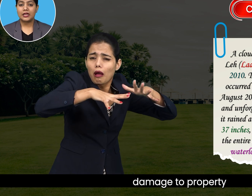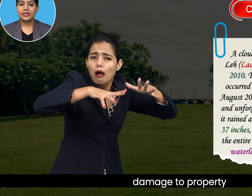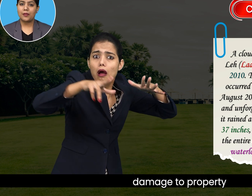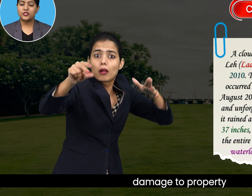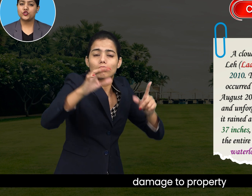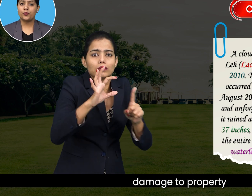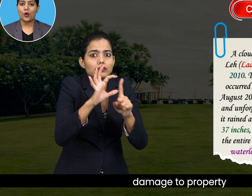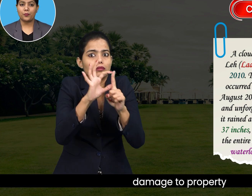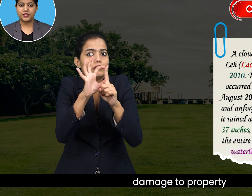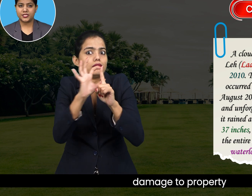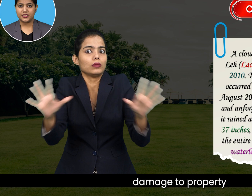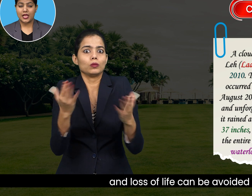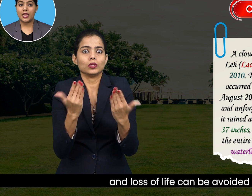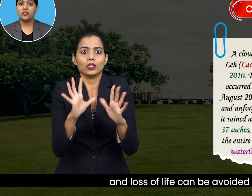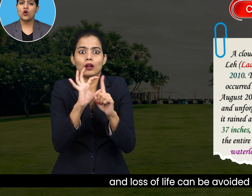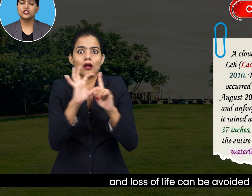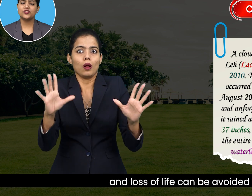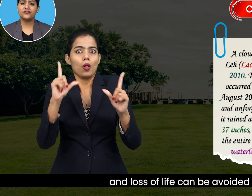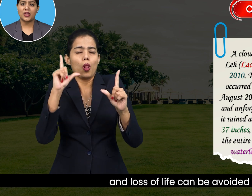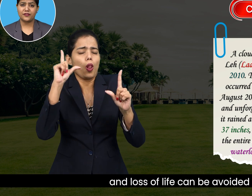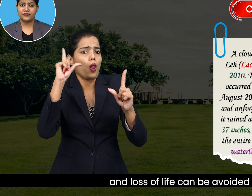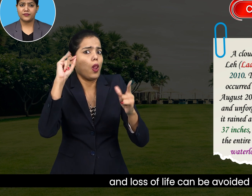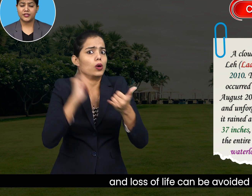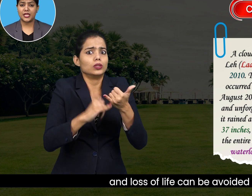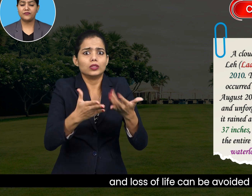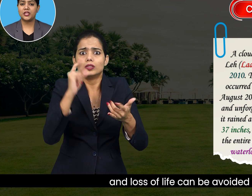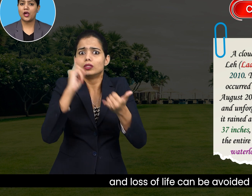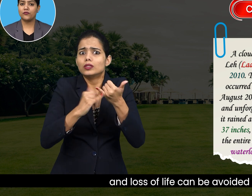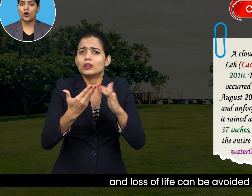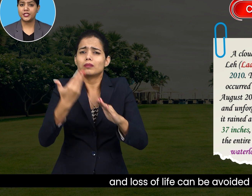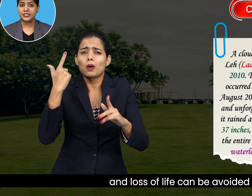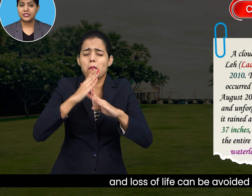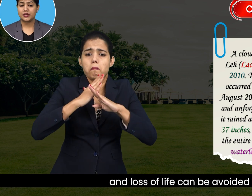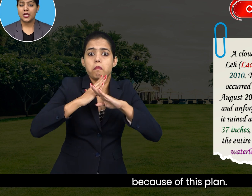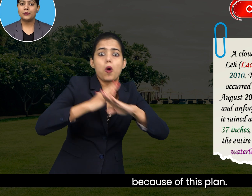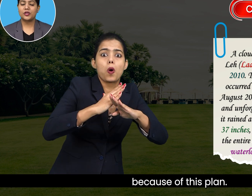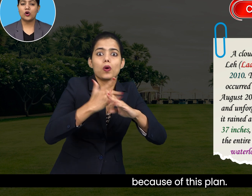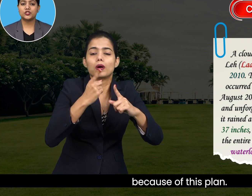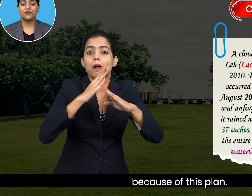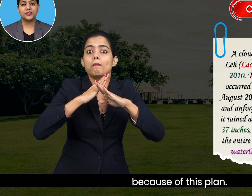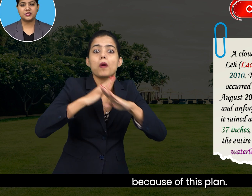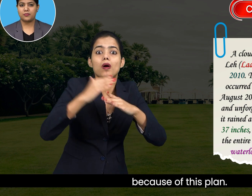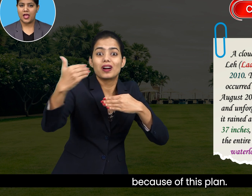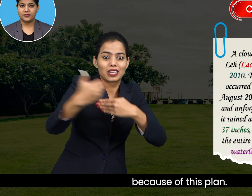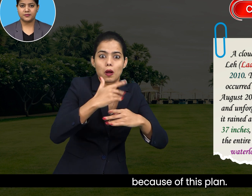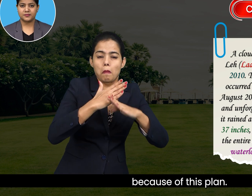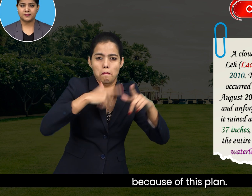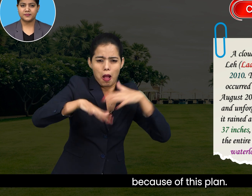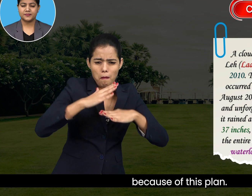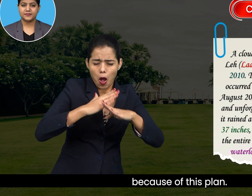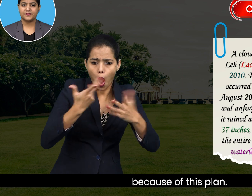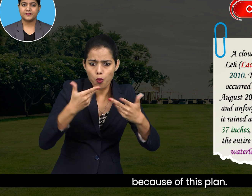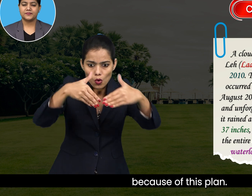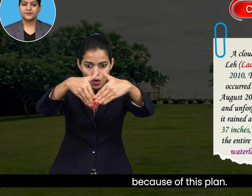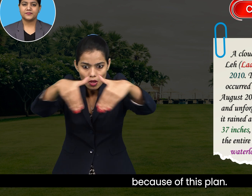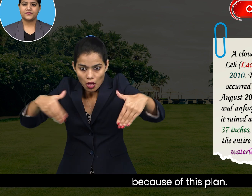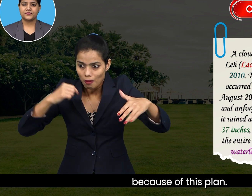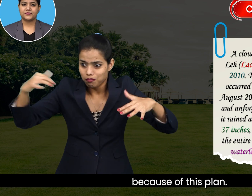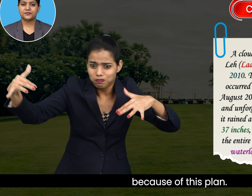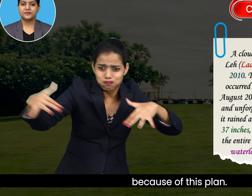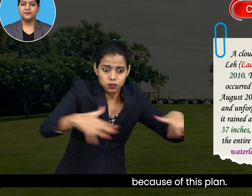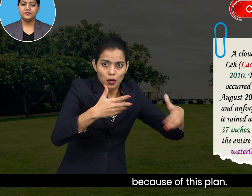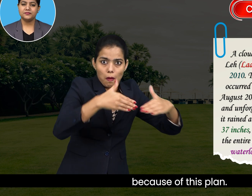Large-scale damage to property and loss of life can be avoided because of this plan.